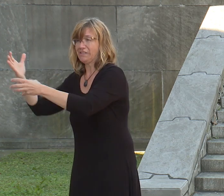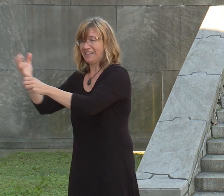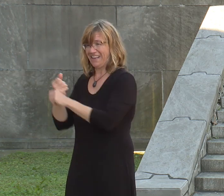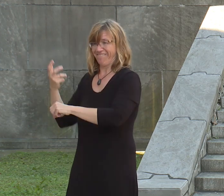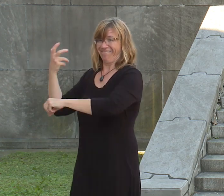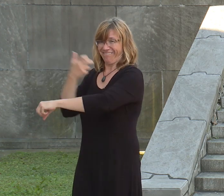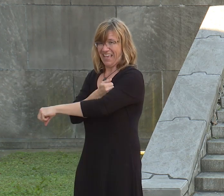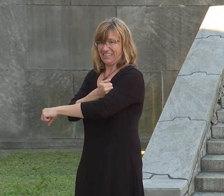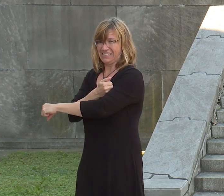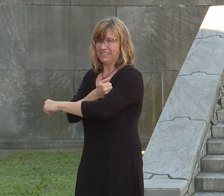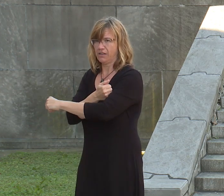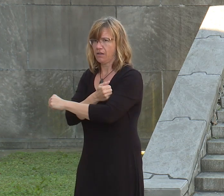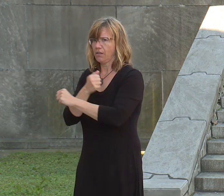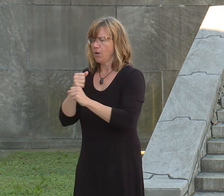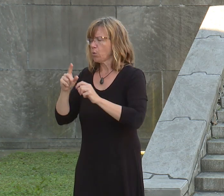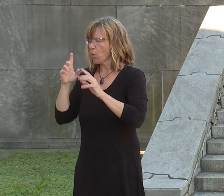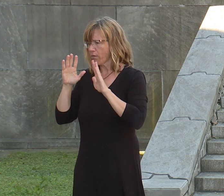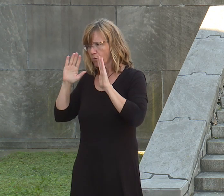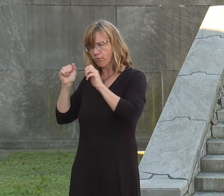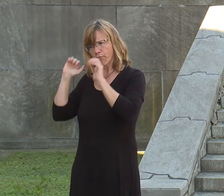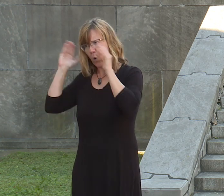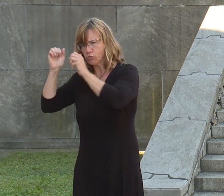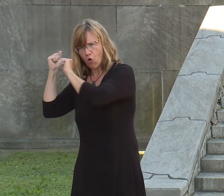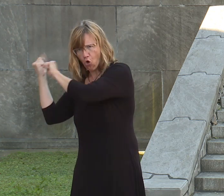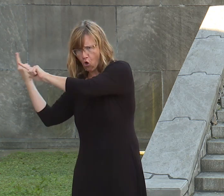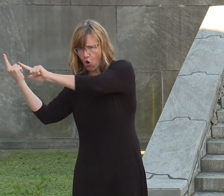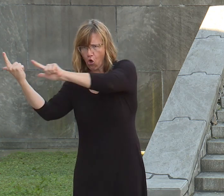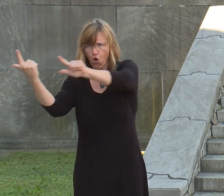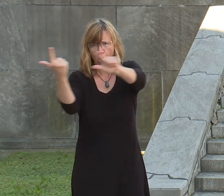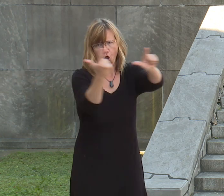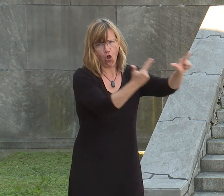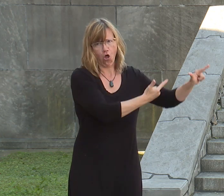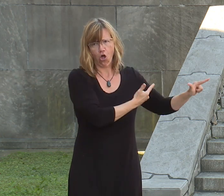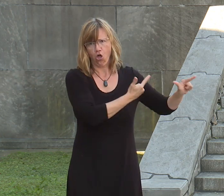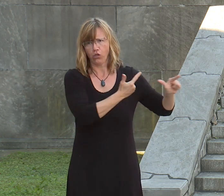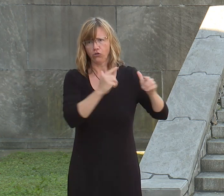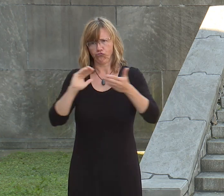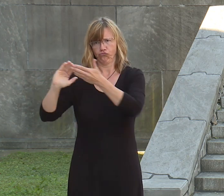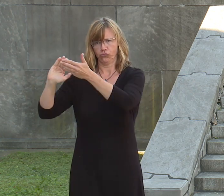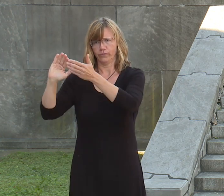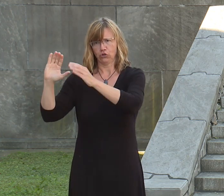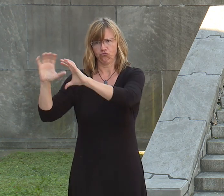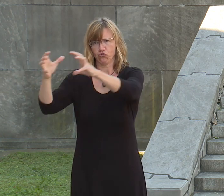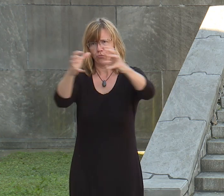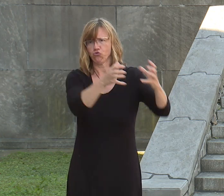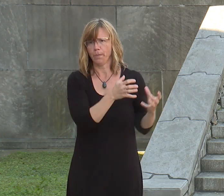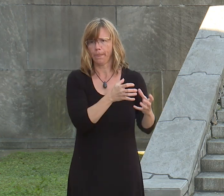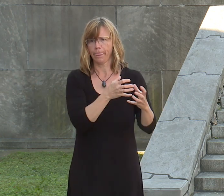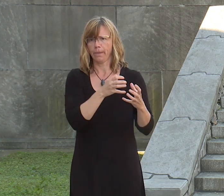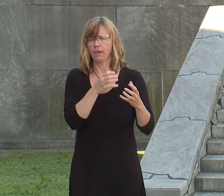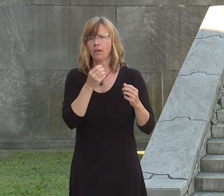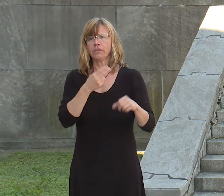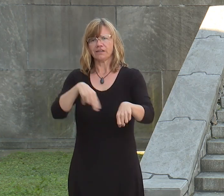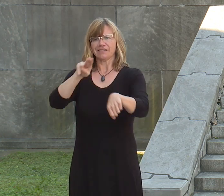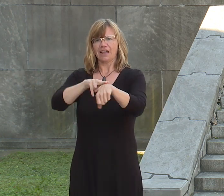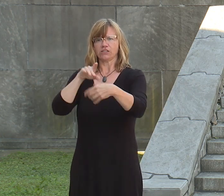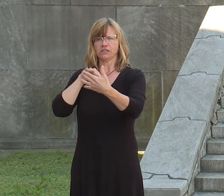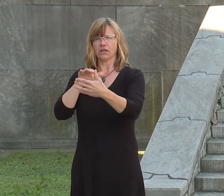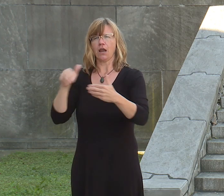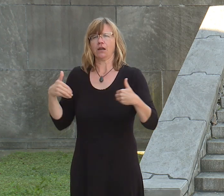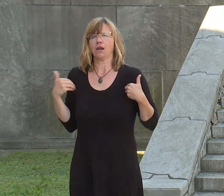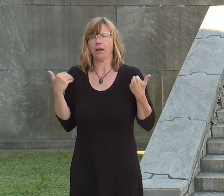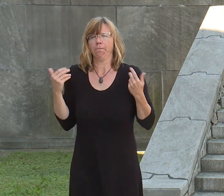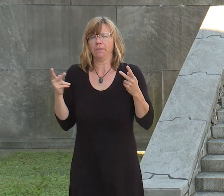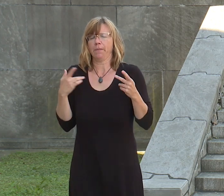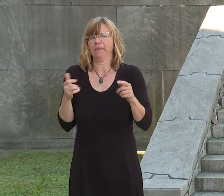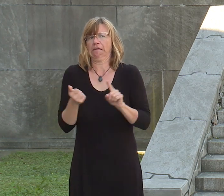single group. So again, some of the national studies have shown that young people are more hesitant, certainly. But again, I think our focus is on all of